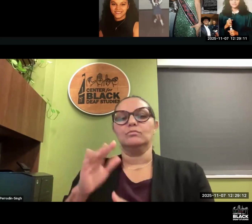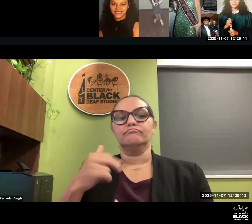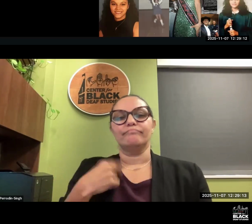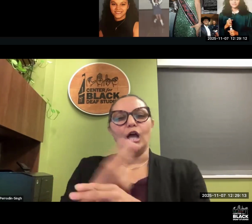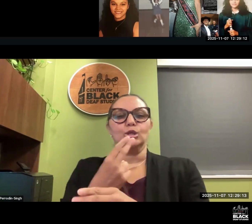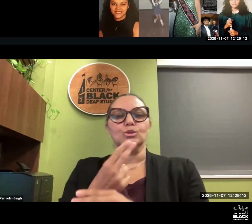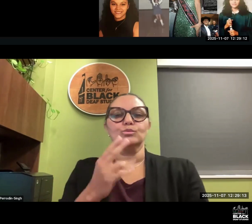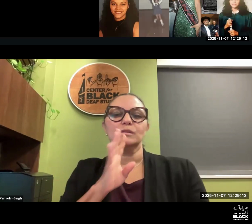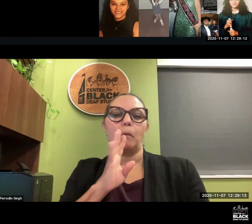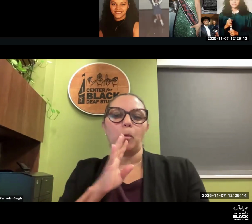education.